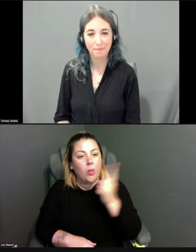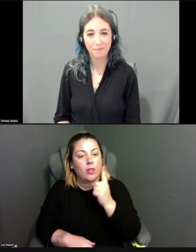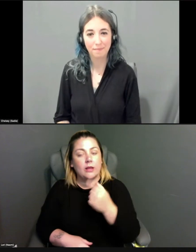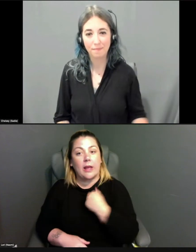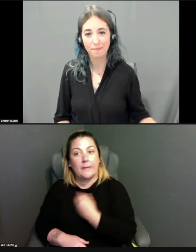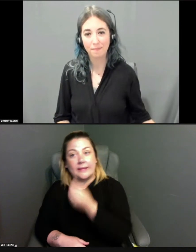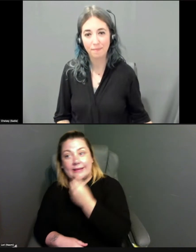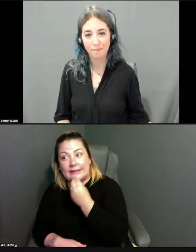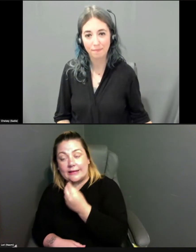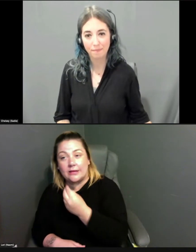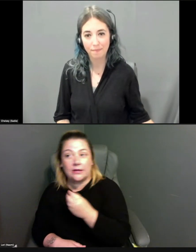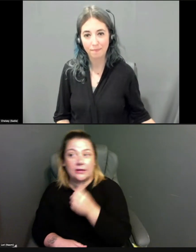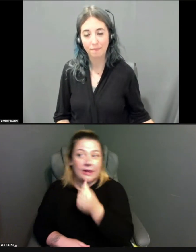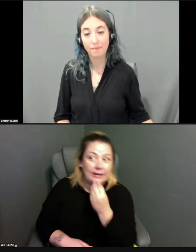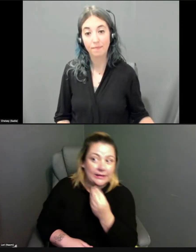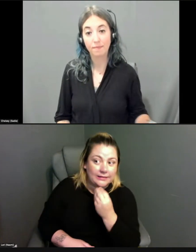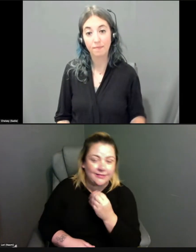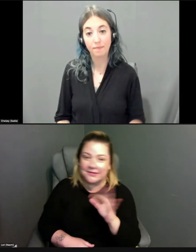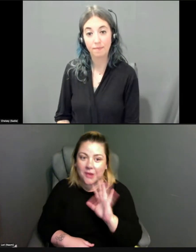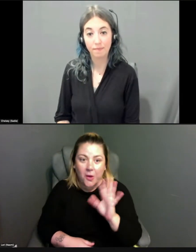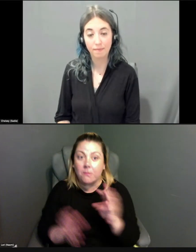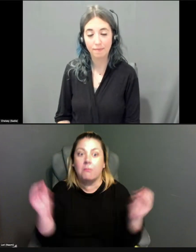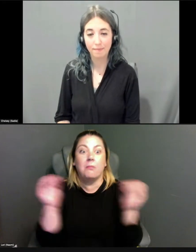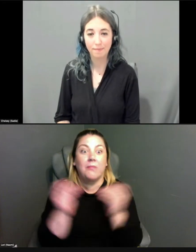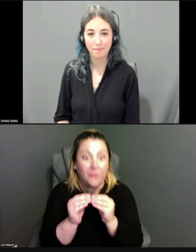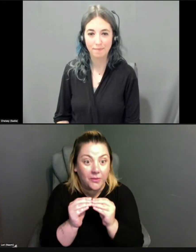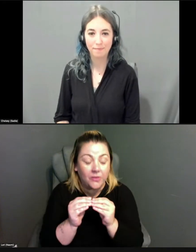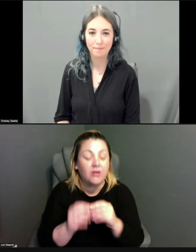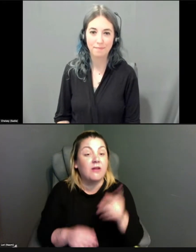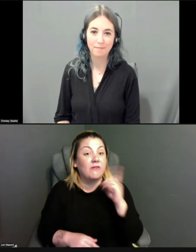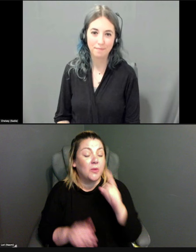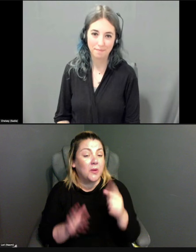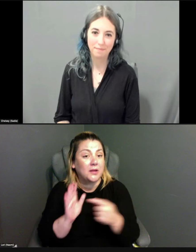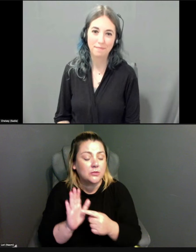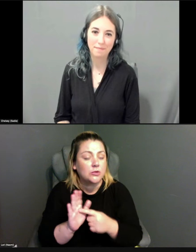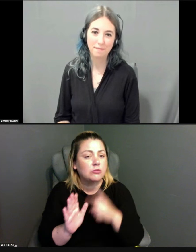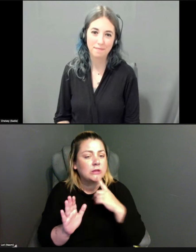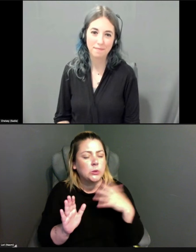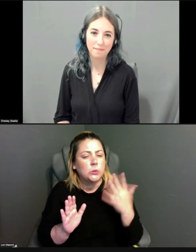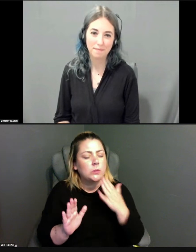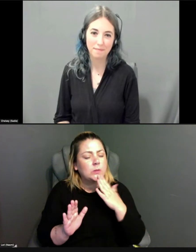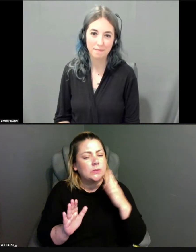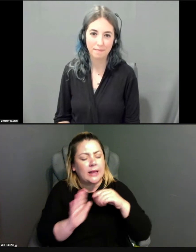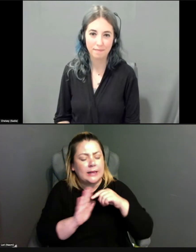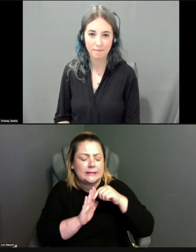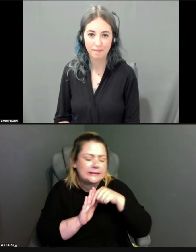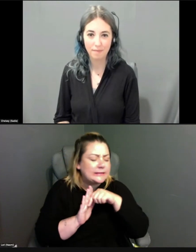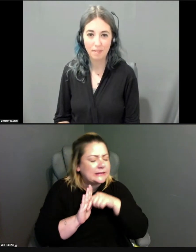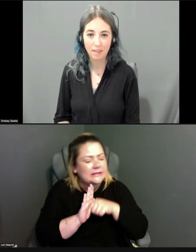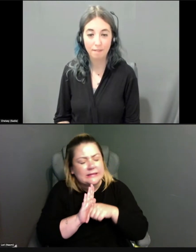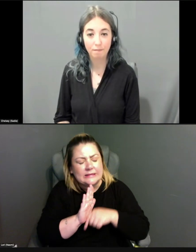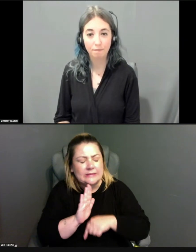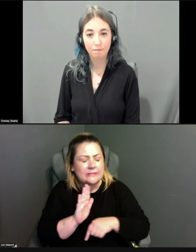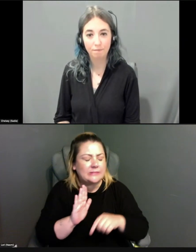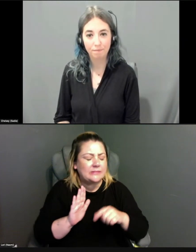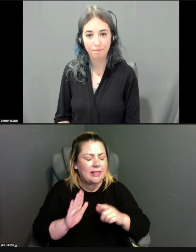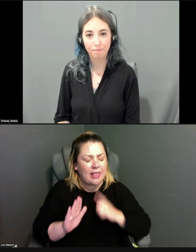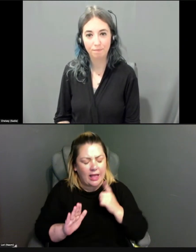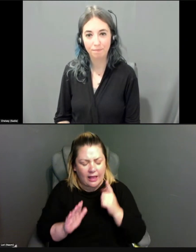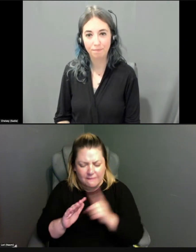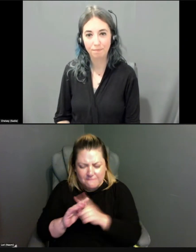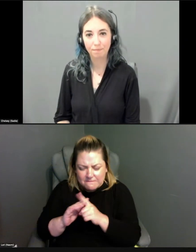I think the most pervasive ways that diet culture seeps into the rest of our